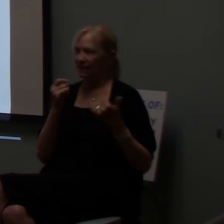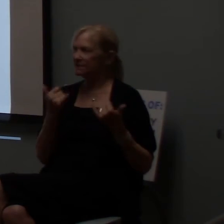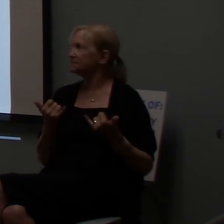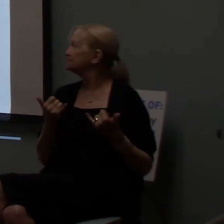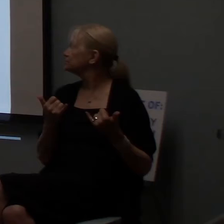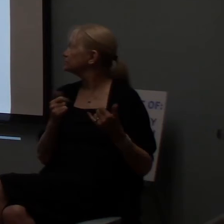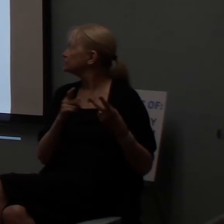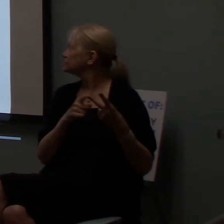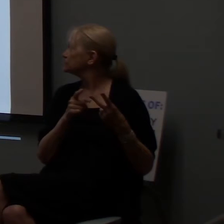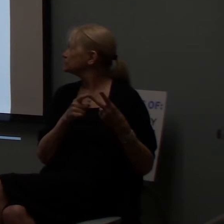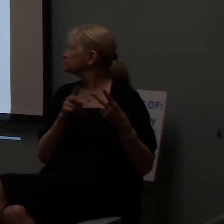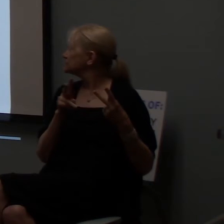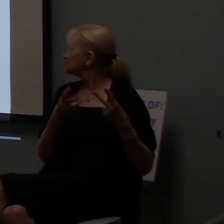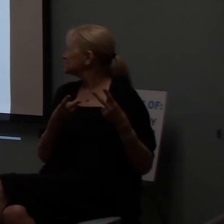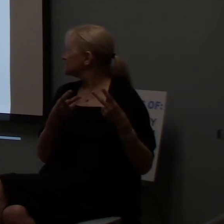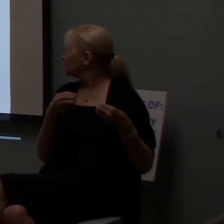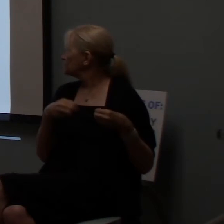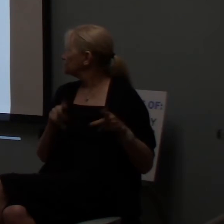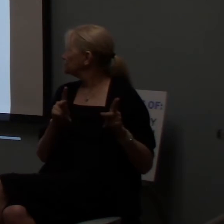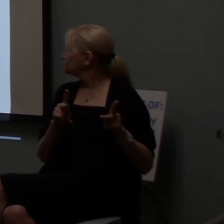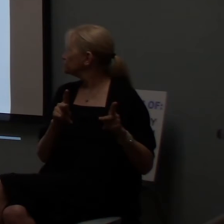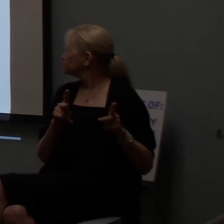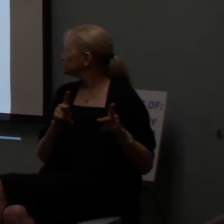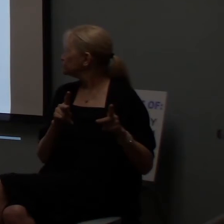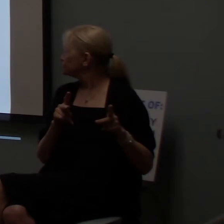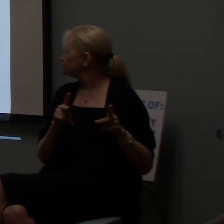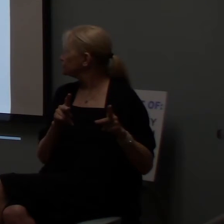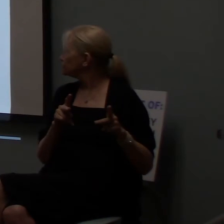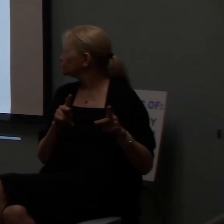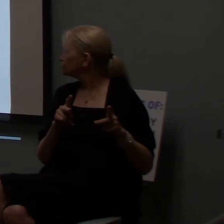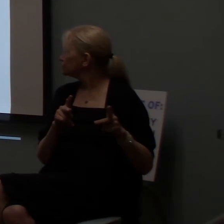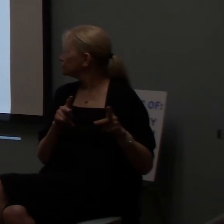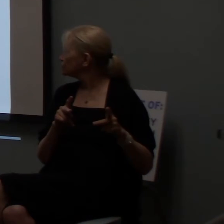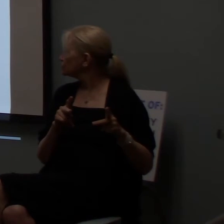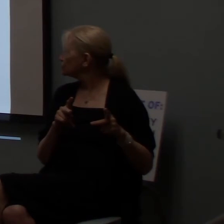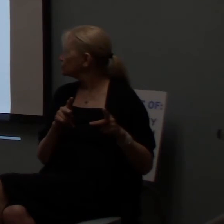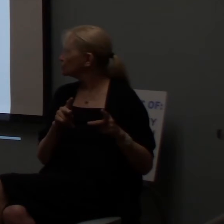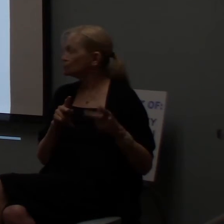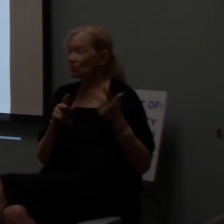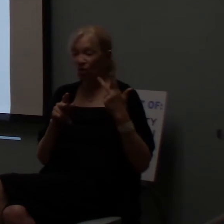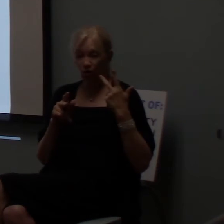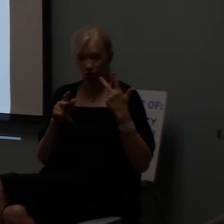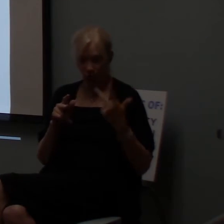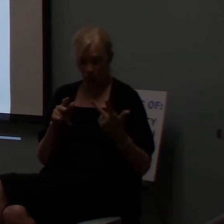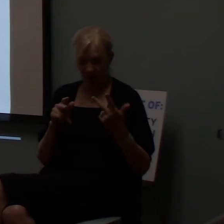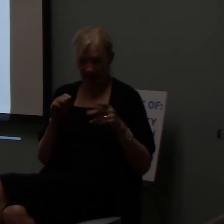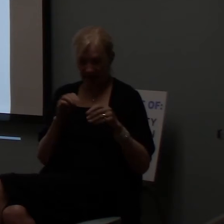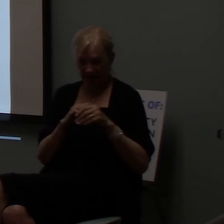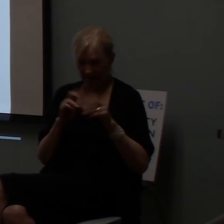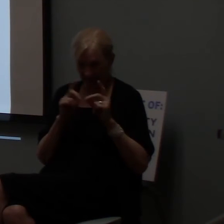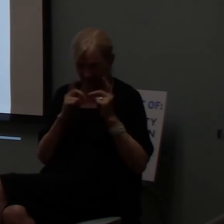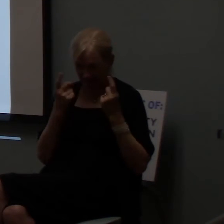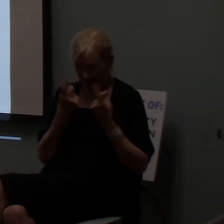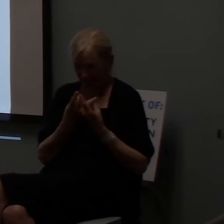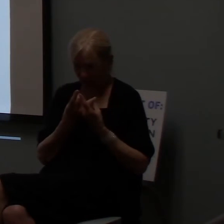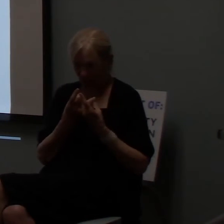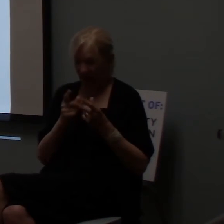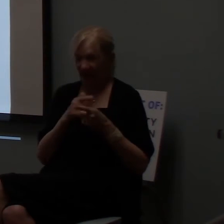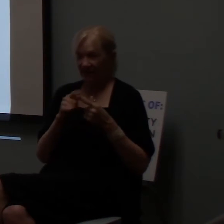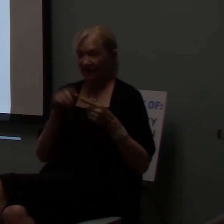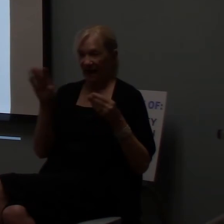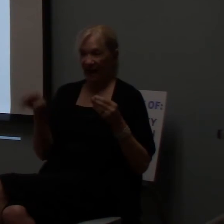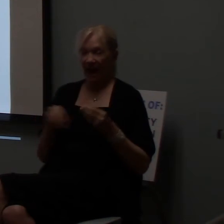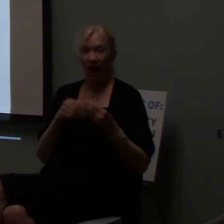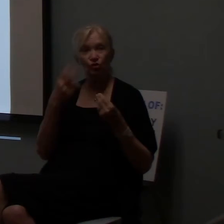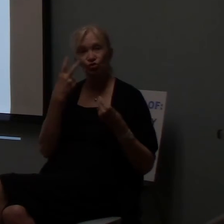the second opportunity is 3 commissioners in the district, such as we have now, and then just add 2 at